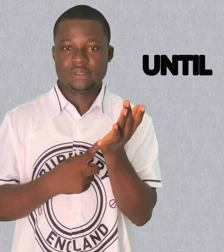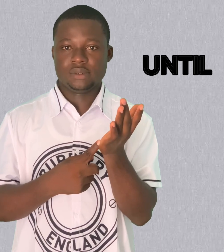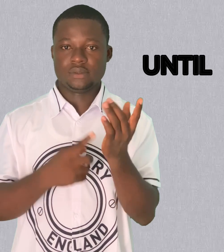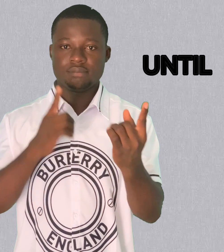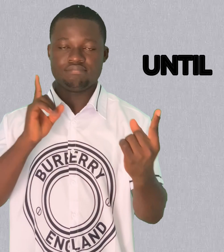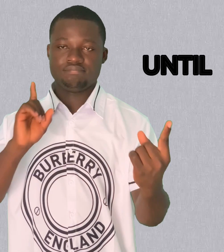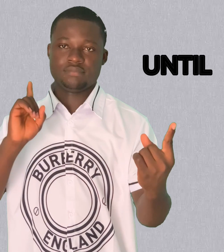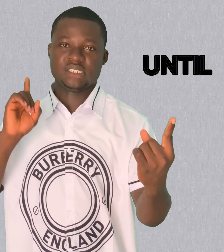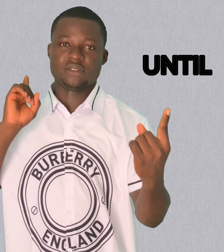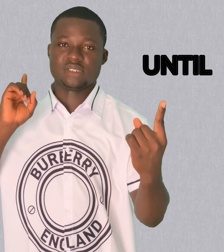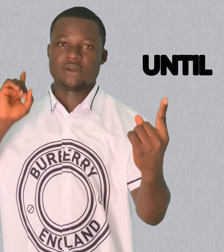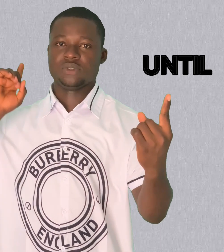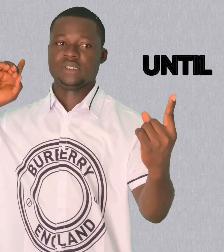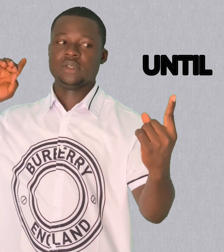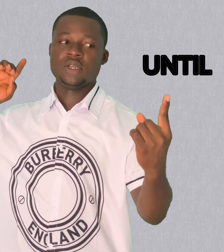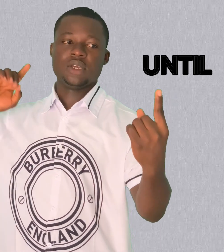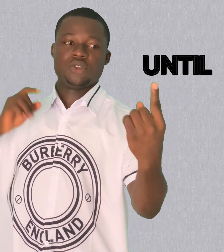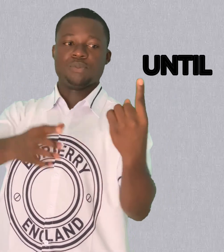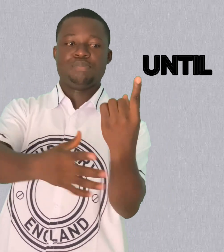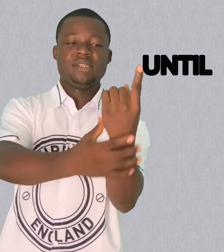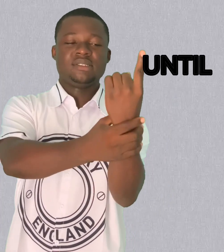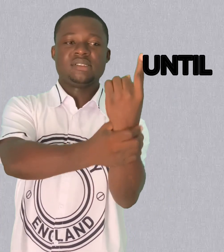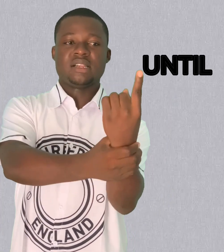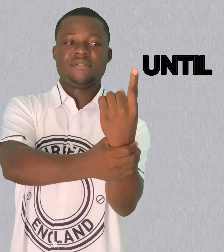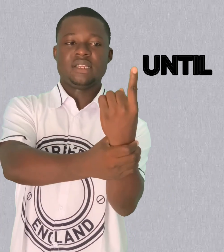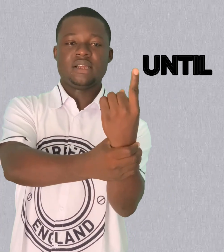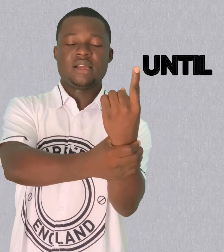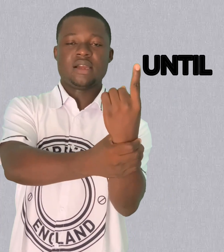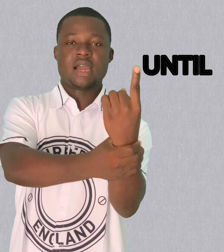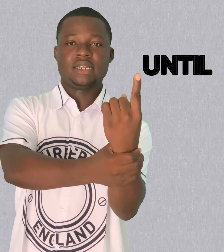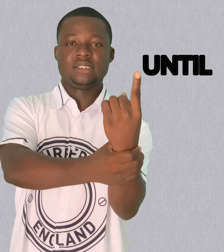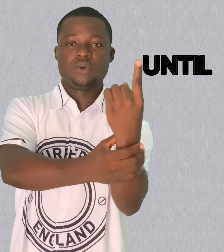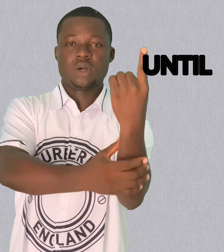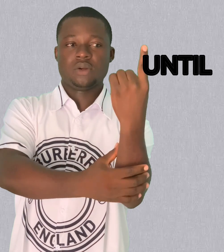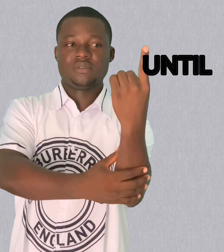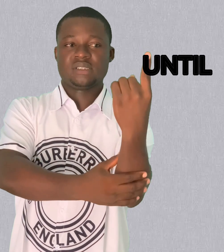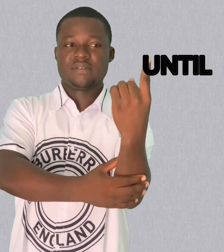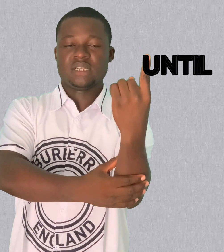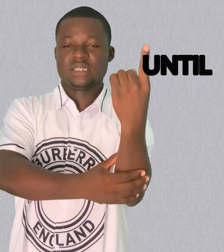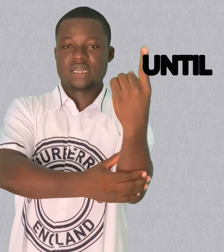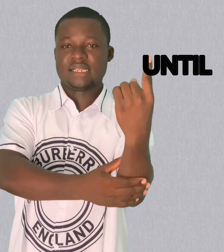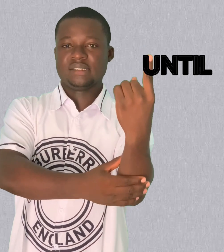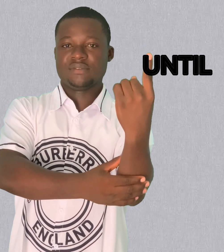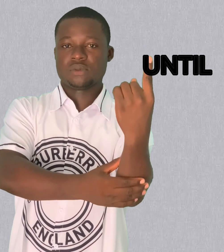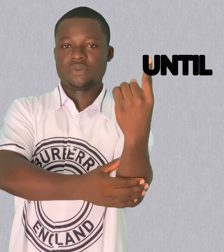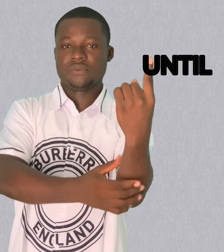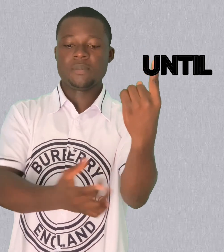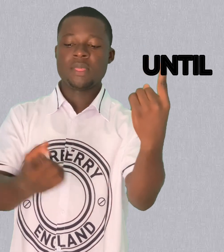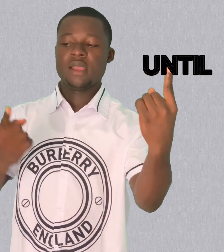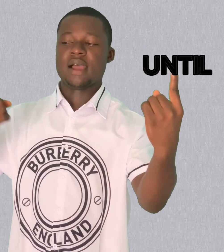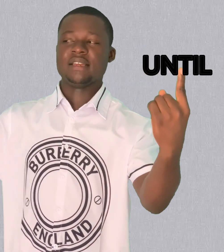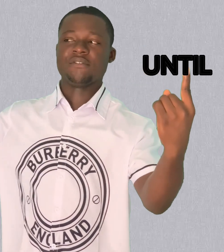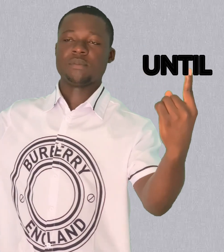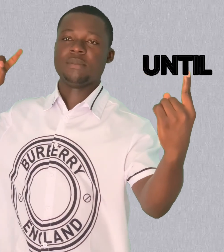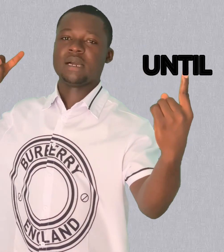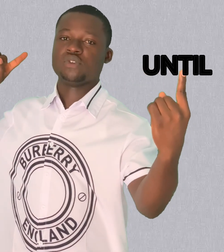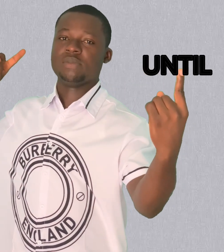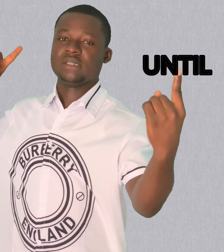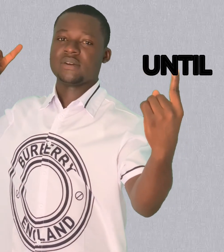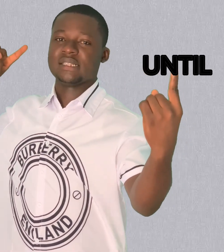until. This is how to sign until. You place this left hand, the one of this left hand, like this in front of you, and then from the back you bring the right and